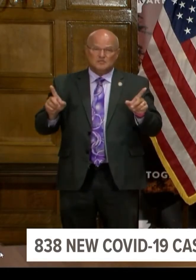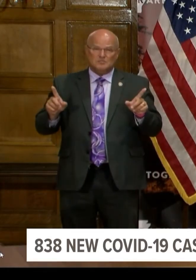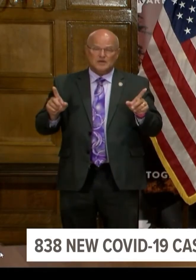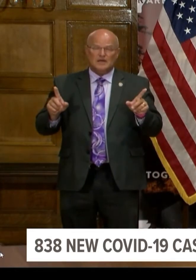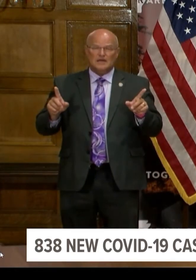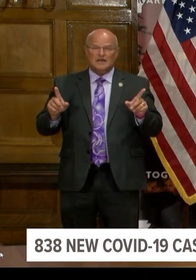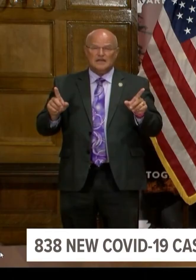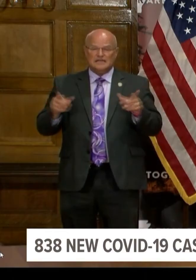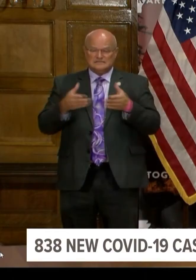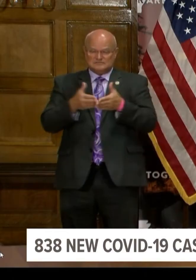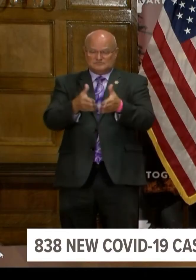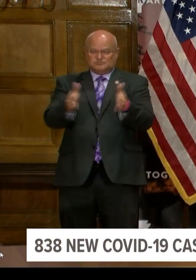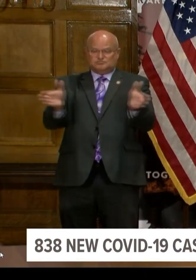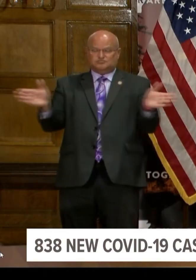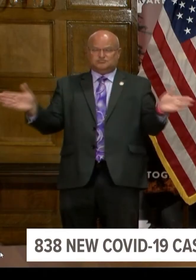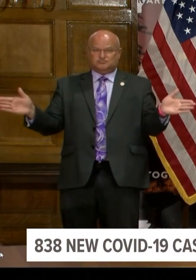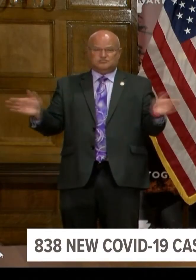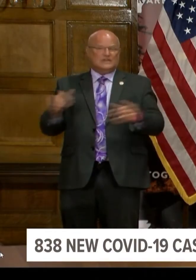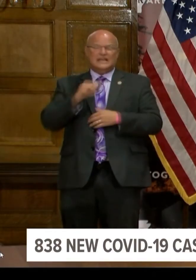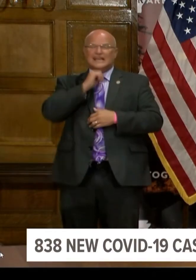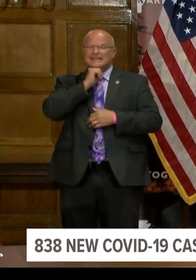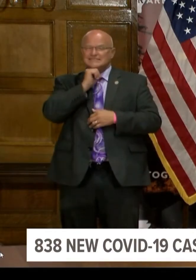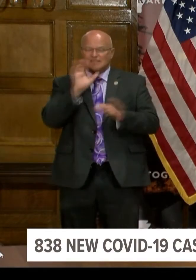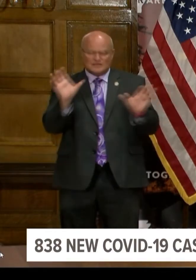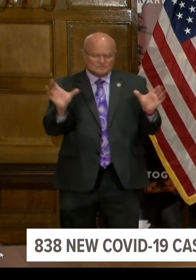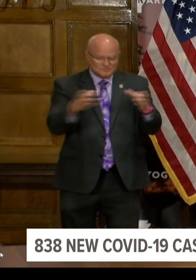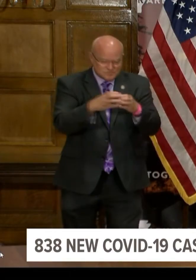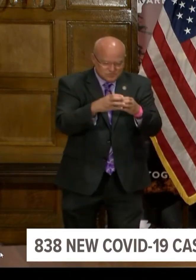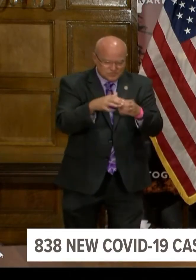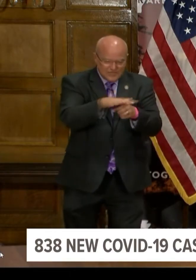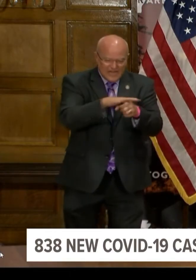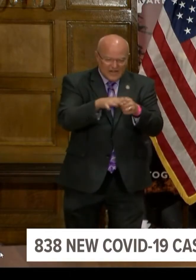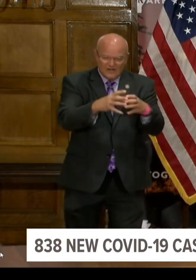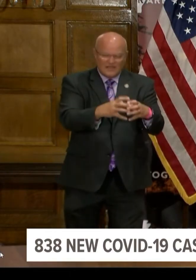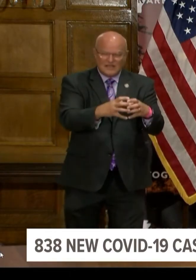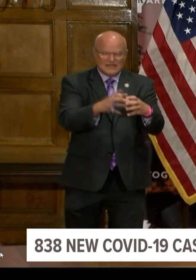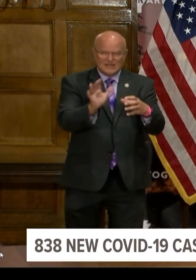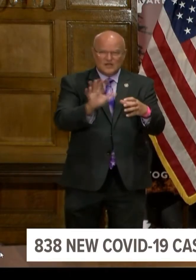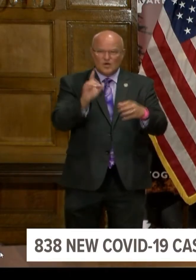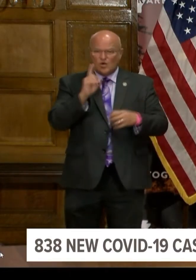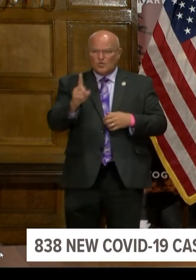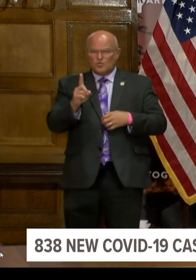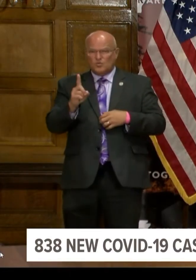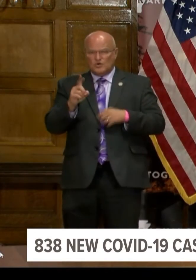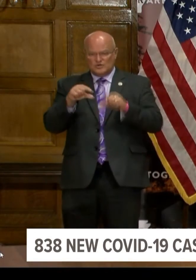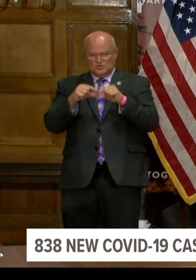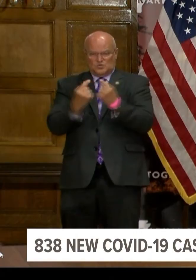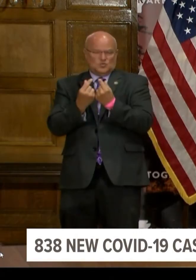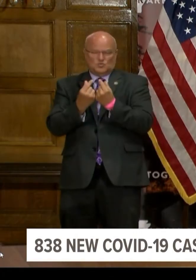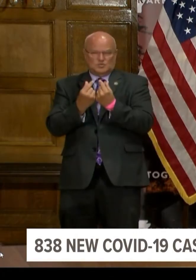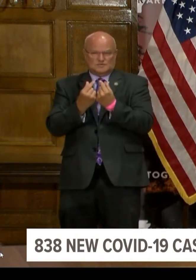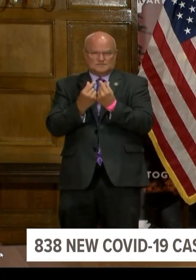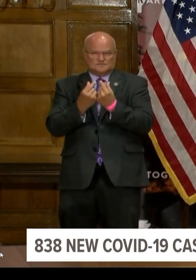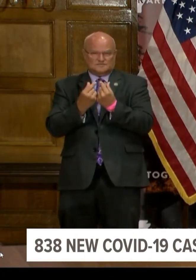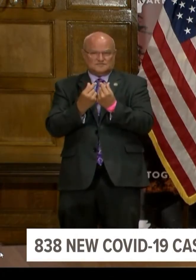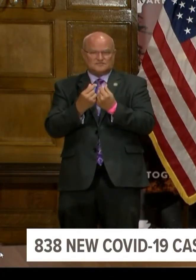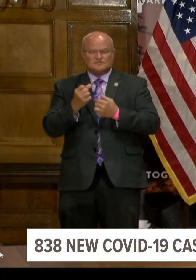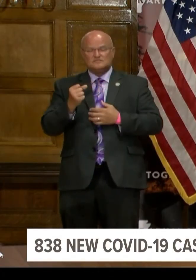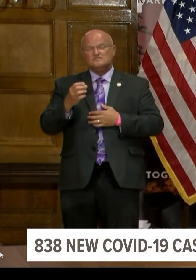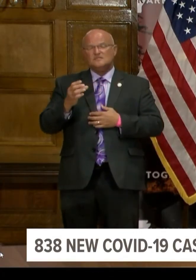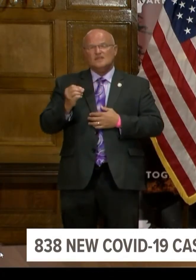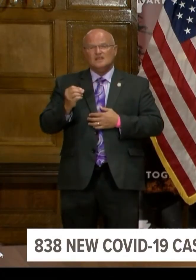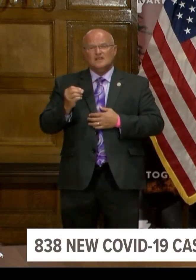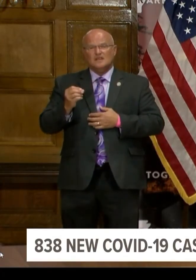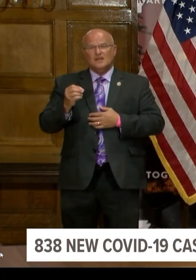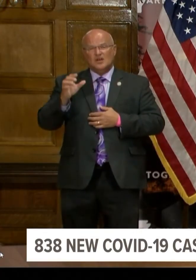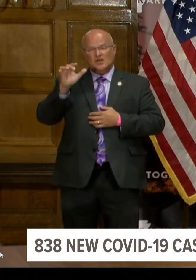it's broad-based. It's not in one specific geographic area or one congregate setting. And